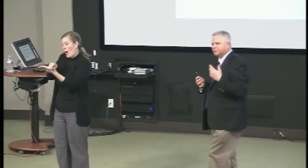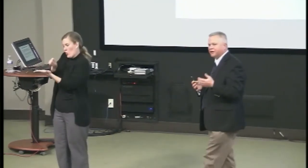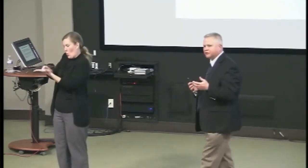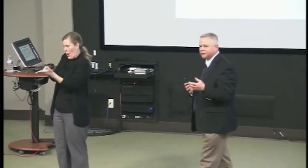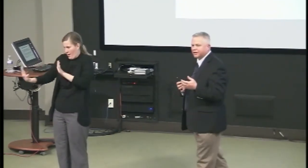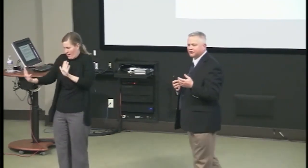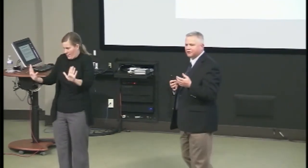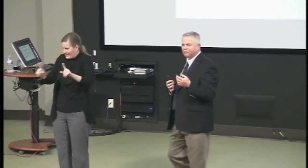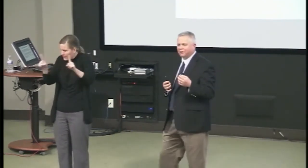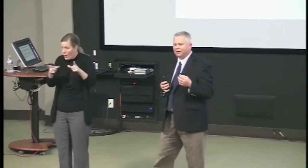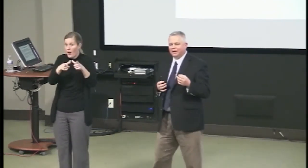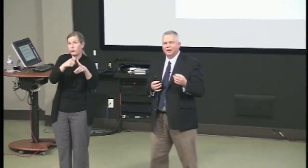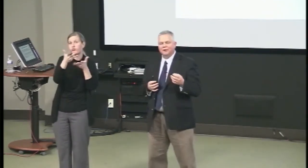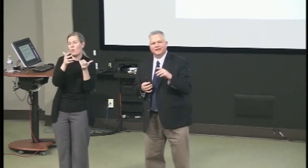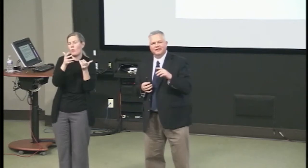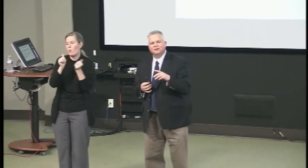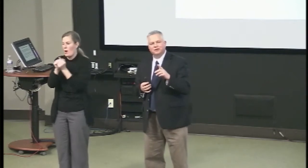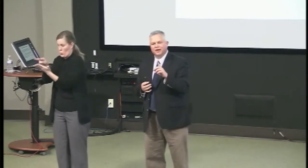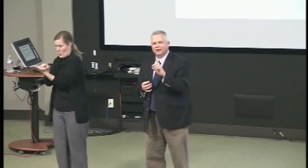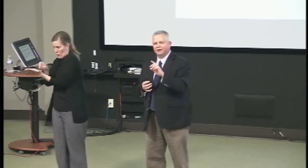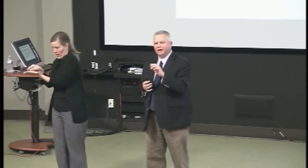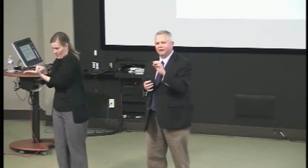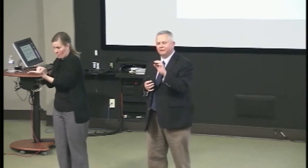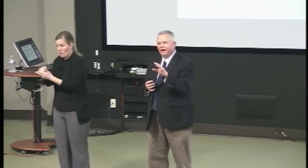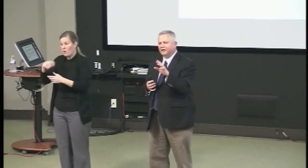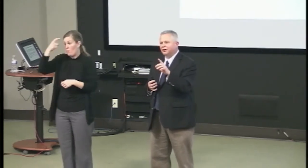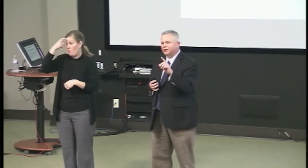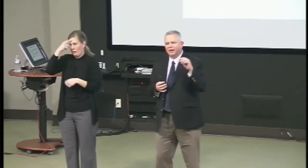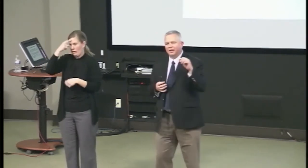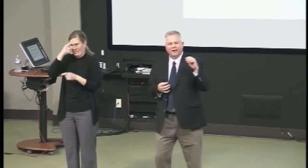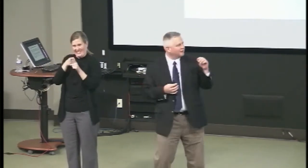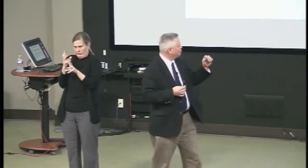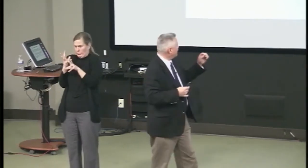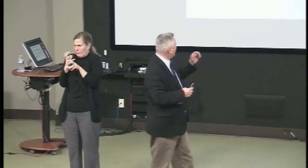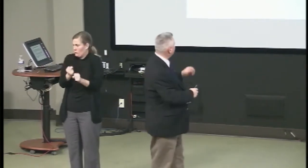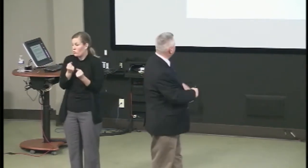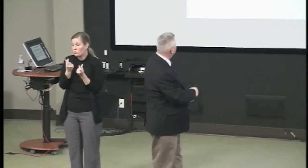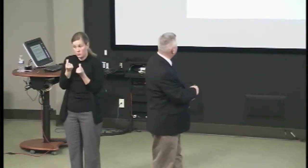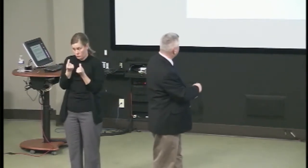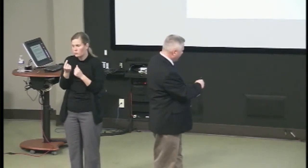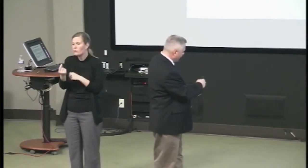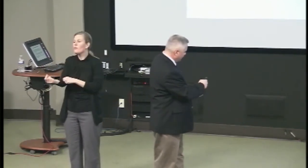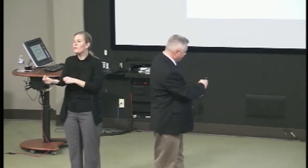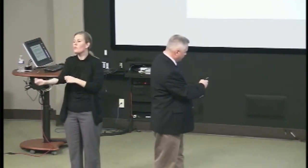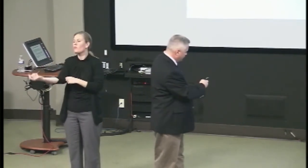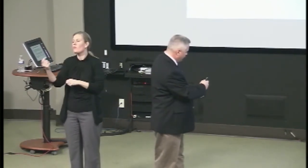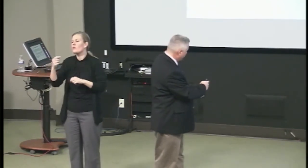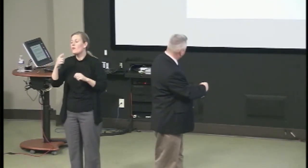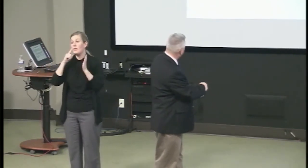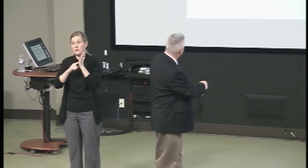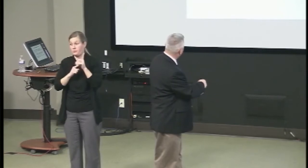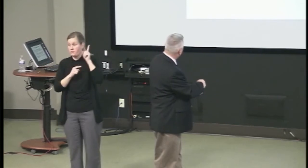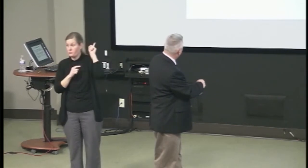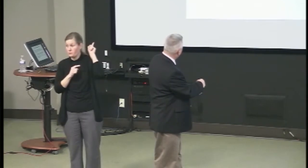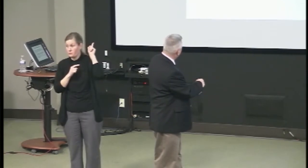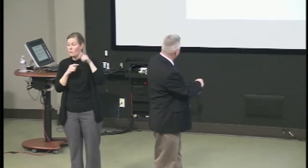brain specialization there might be. It's interesting, guys, because when I present this slide in other